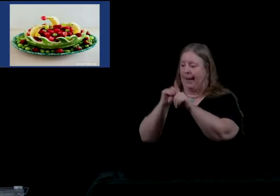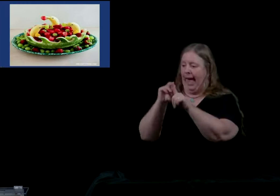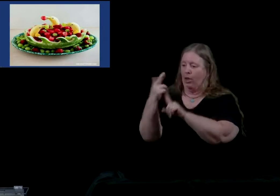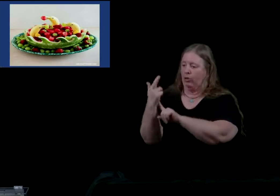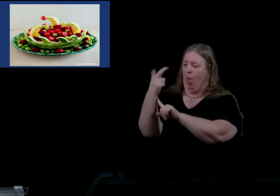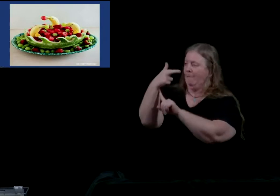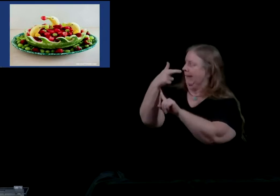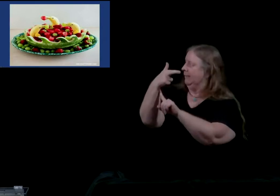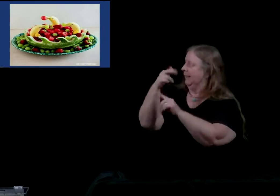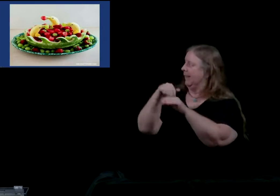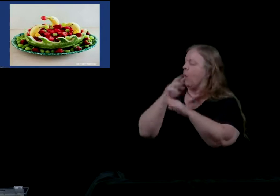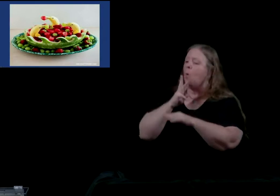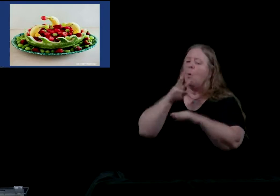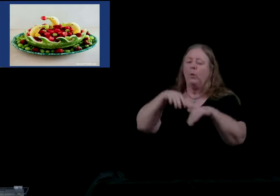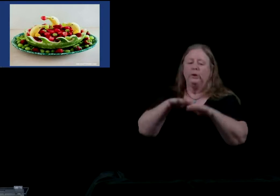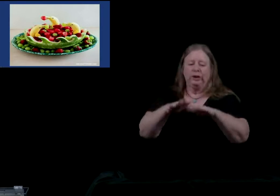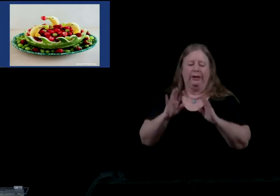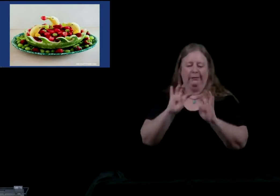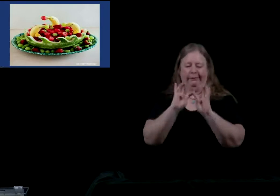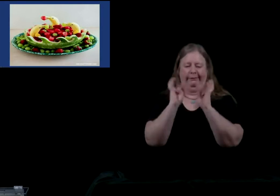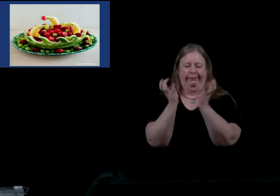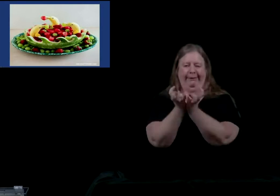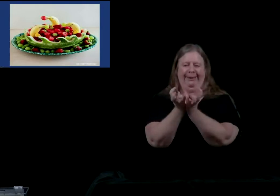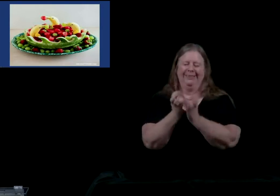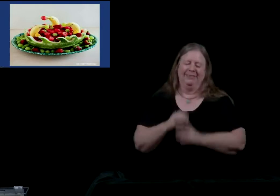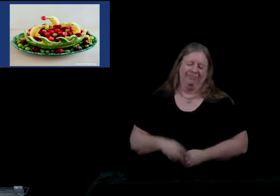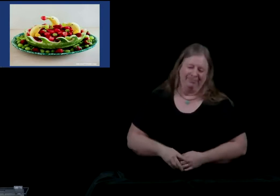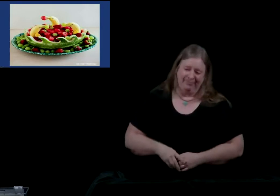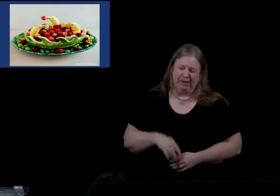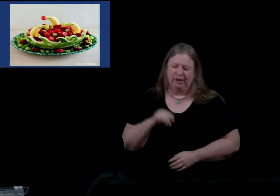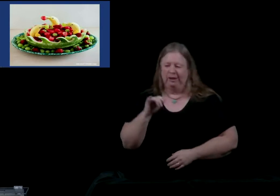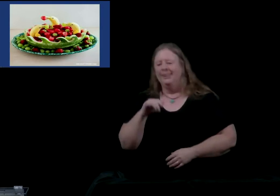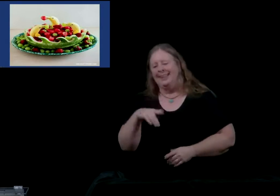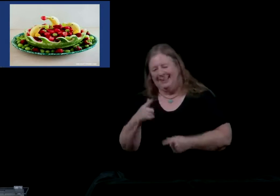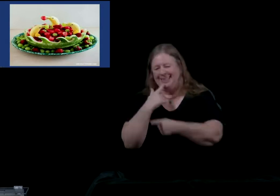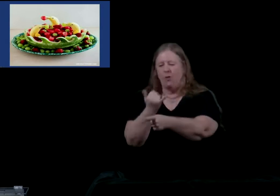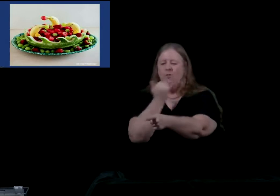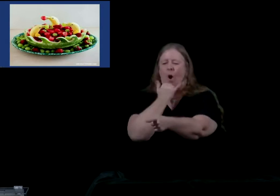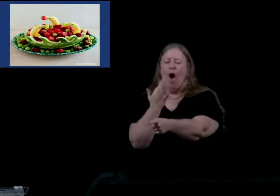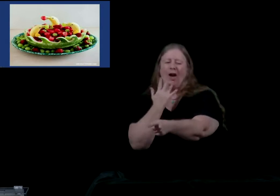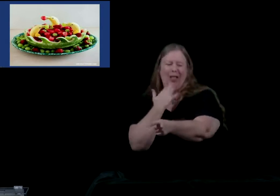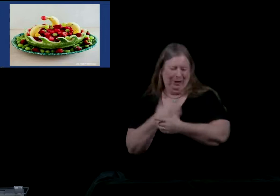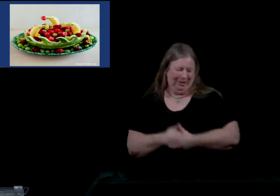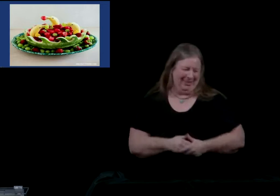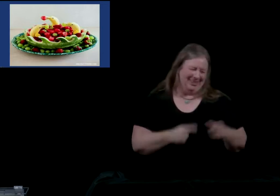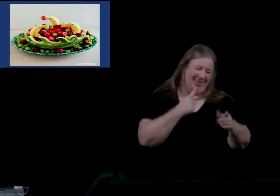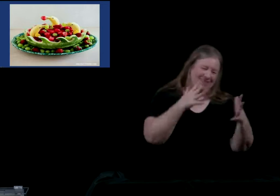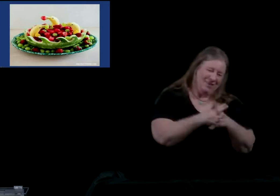Like dolphins. Those bananas look like dolphins. They're kind of like in the ocean. Yeah.